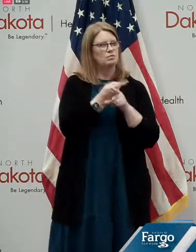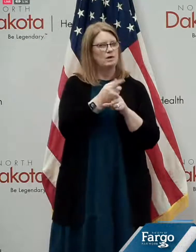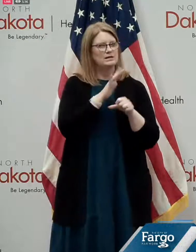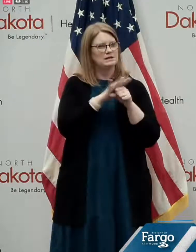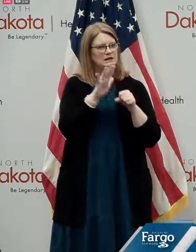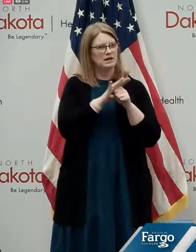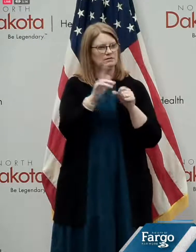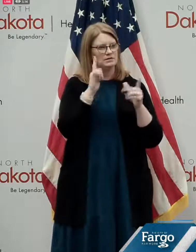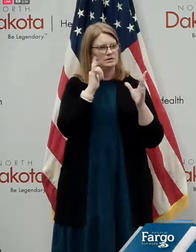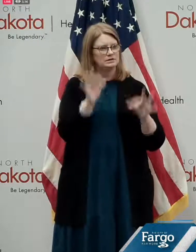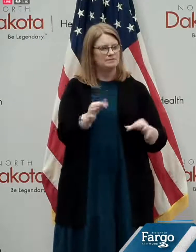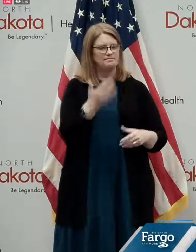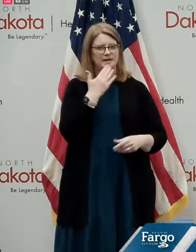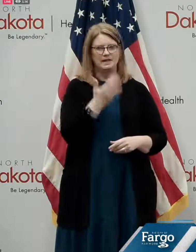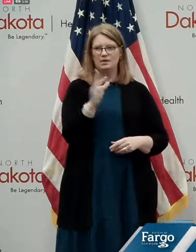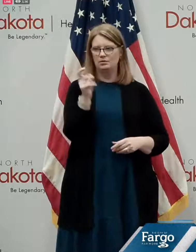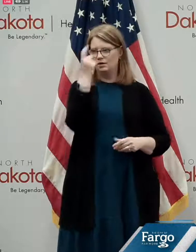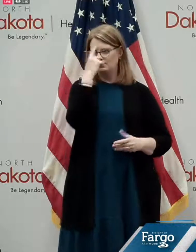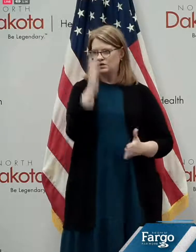areas.